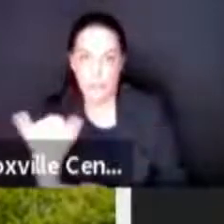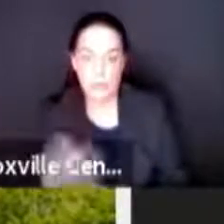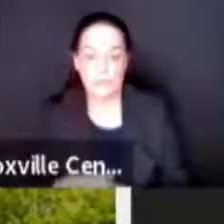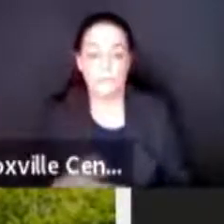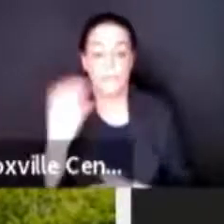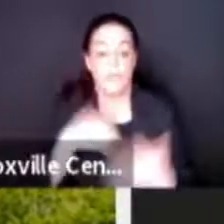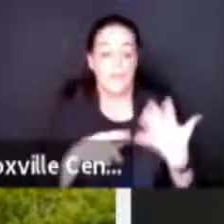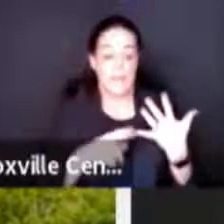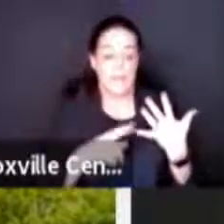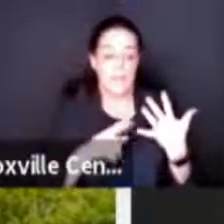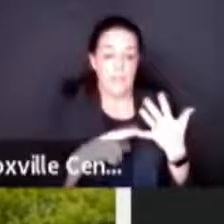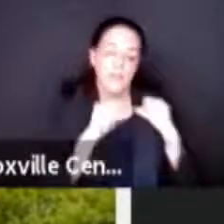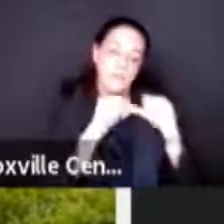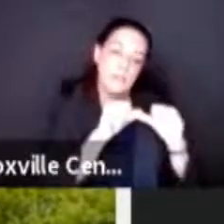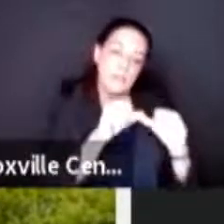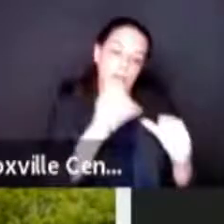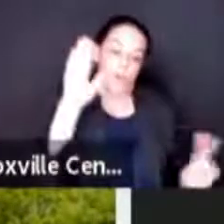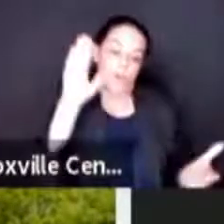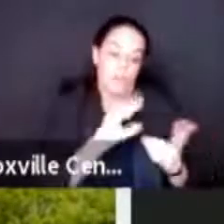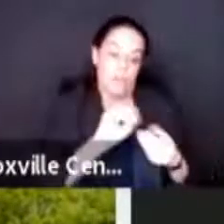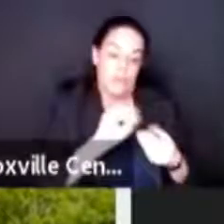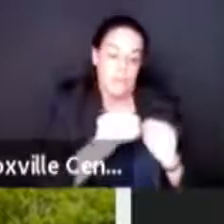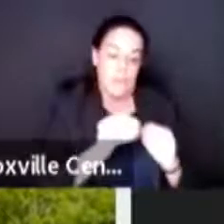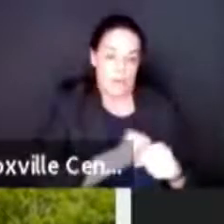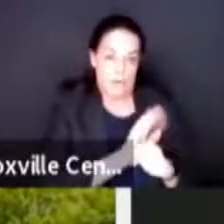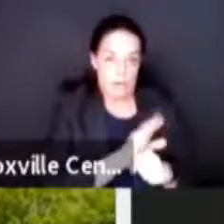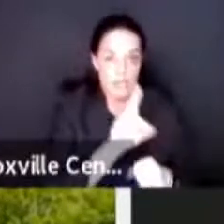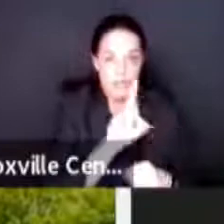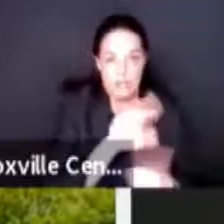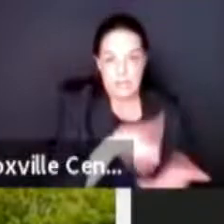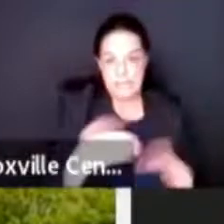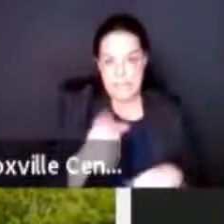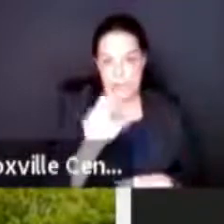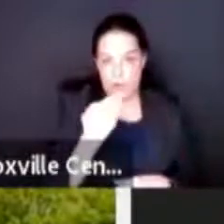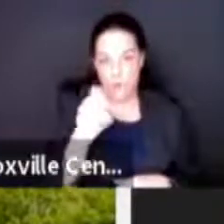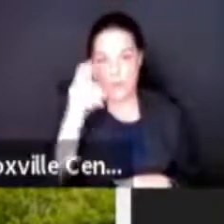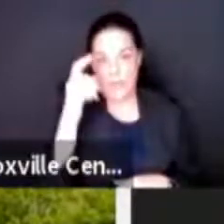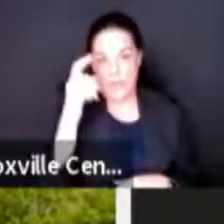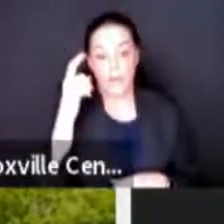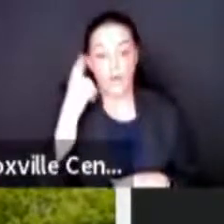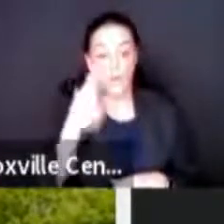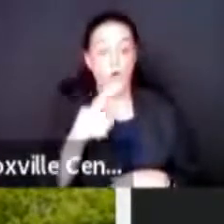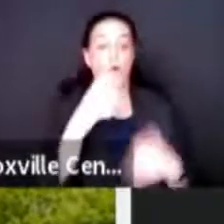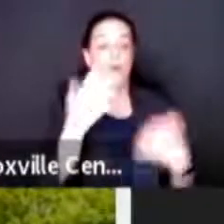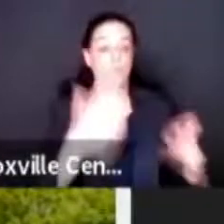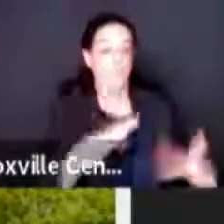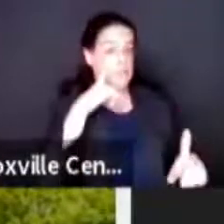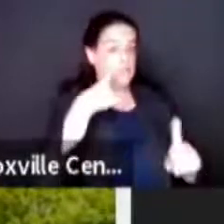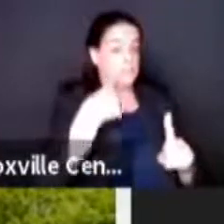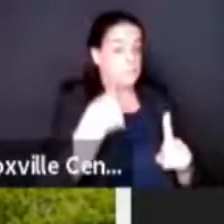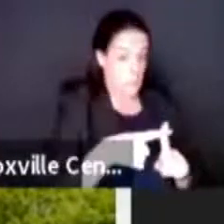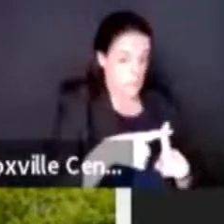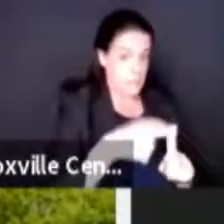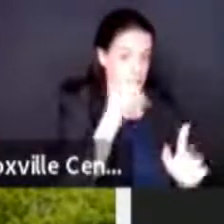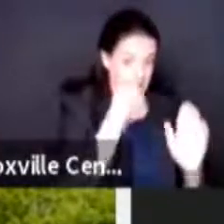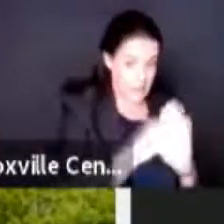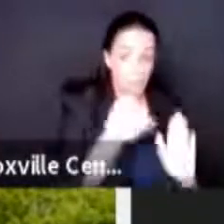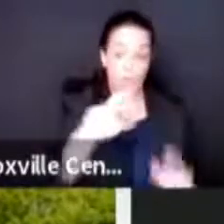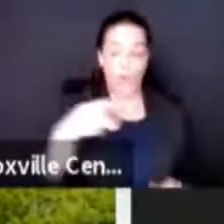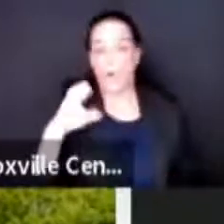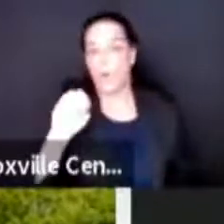benchmark, sustained or decreased COVID-19 related death rate for our identified positive or probable cases. For